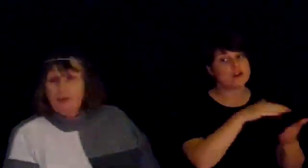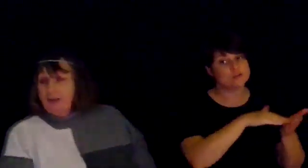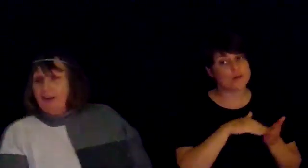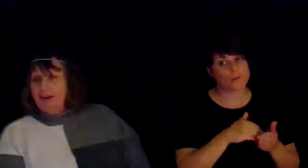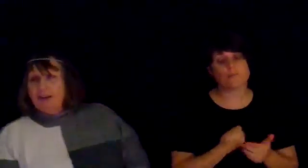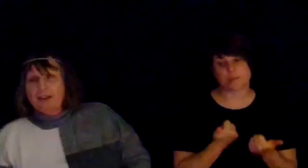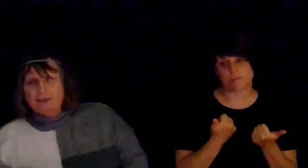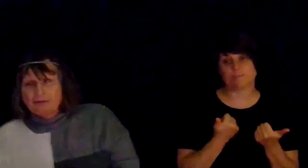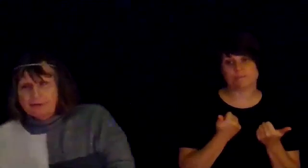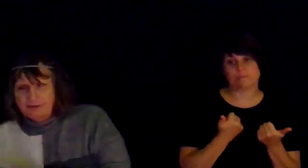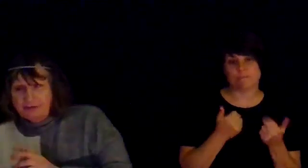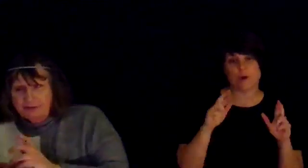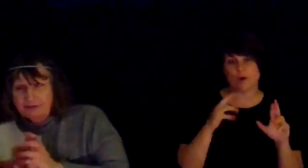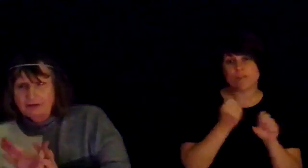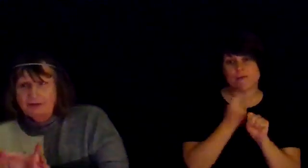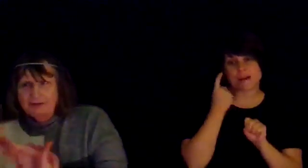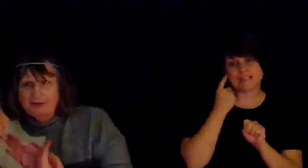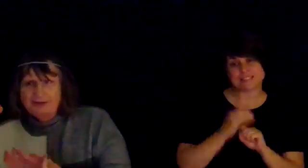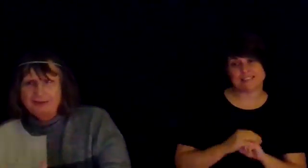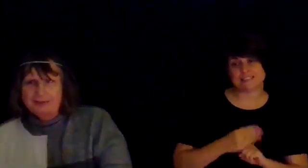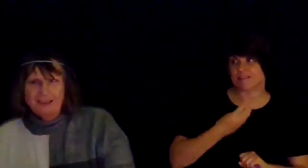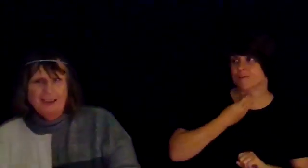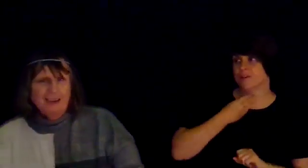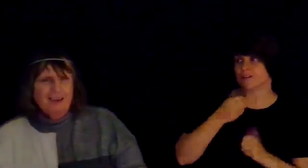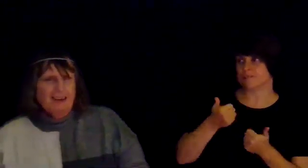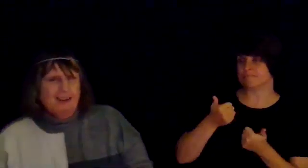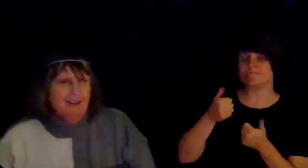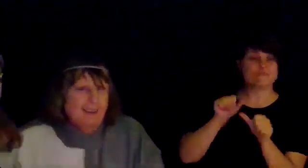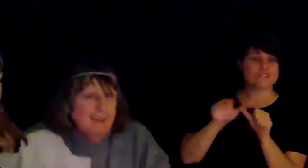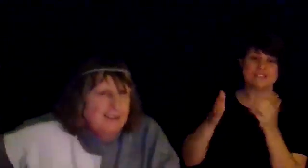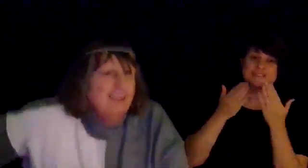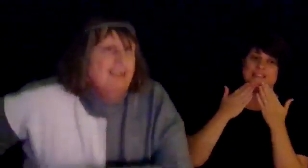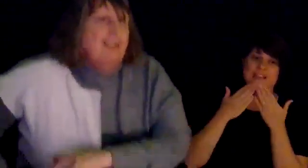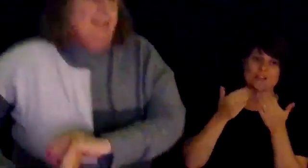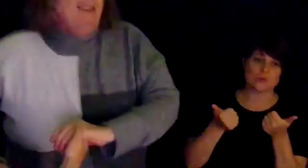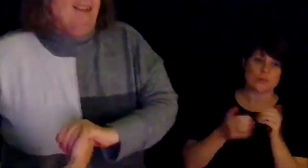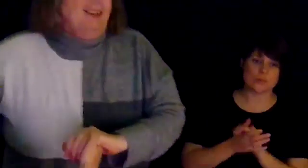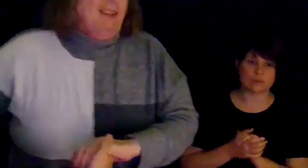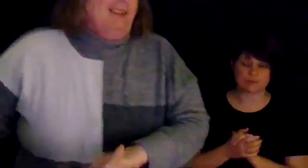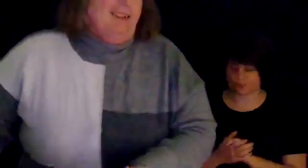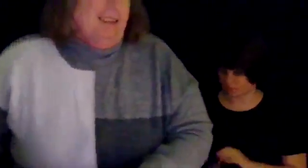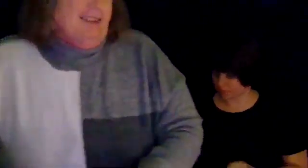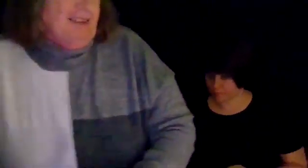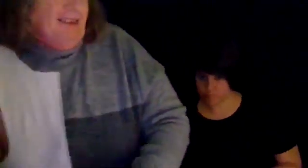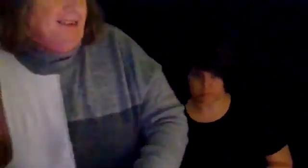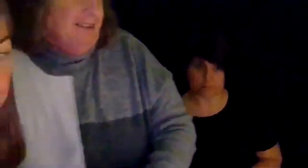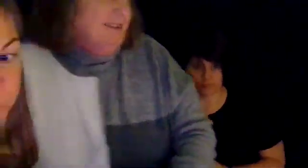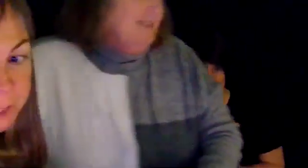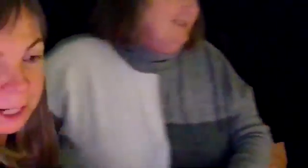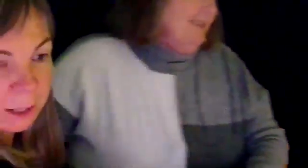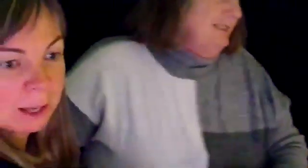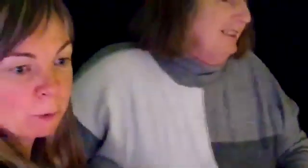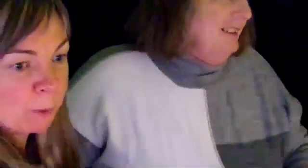at all. Mm-hmm. Okay, great, thank you. So just, I think